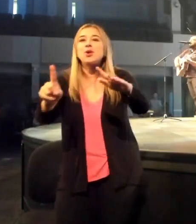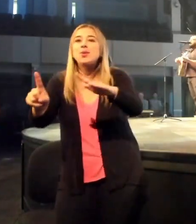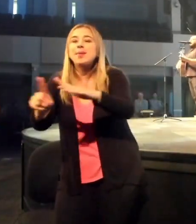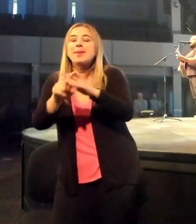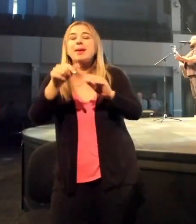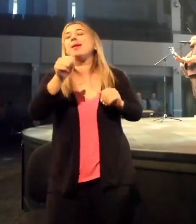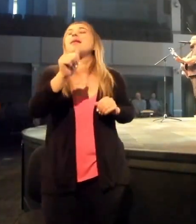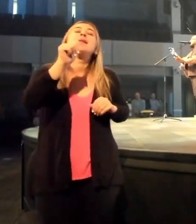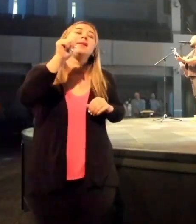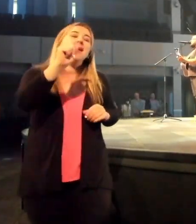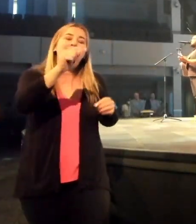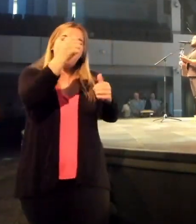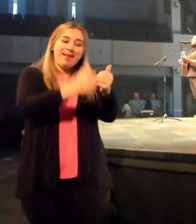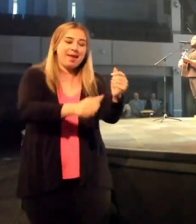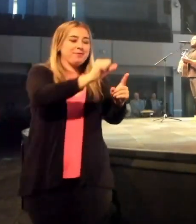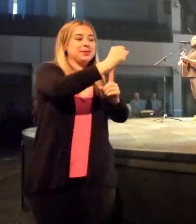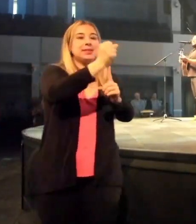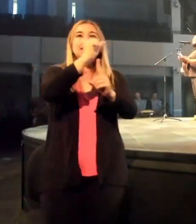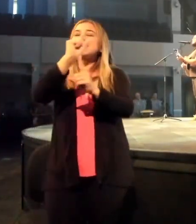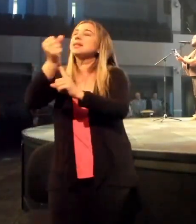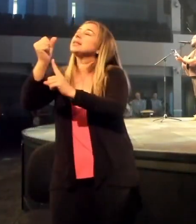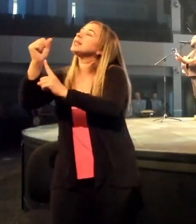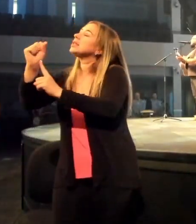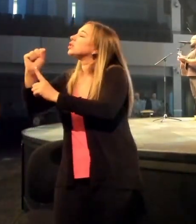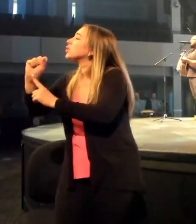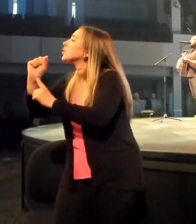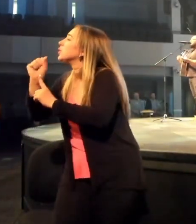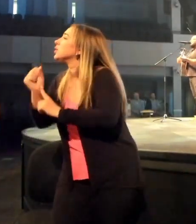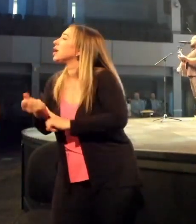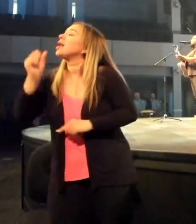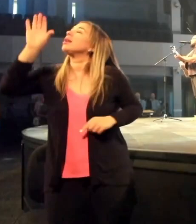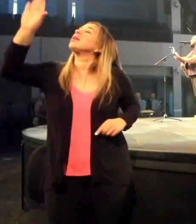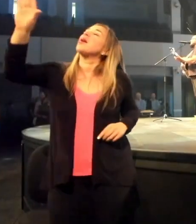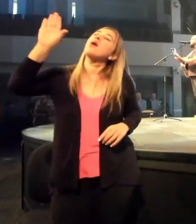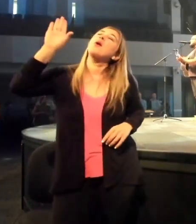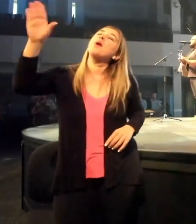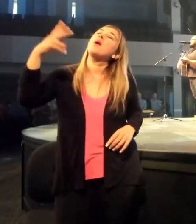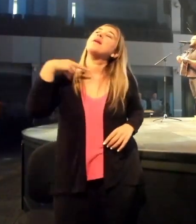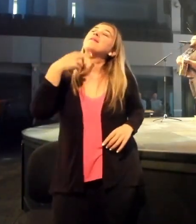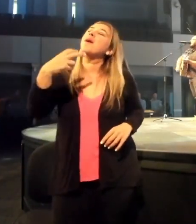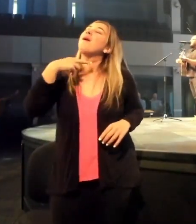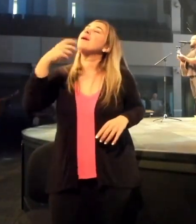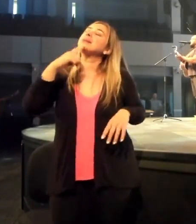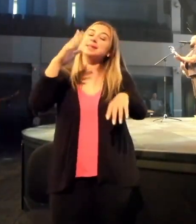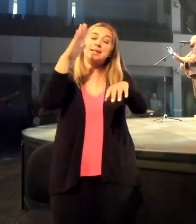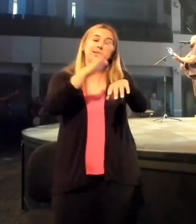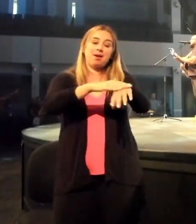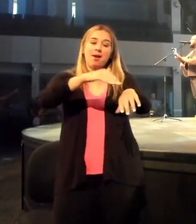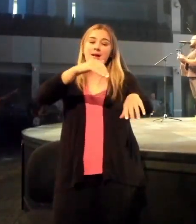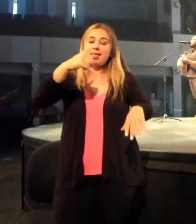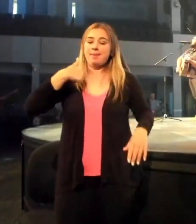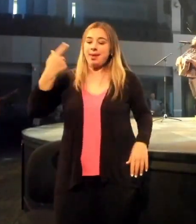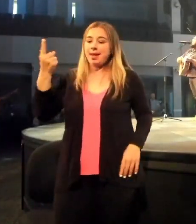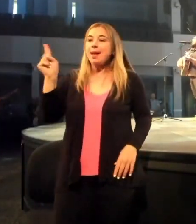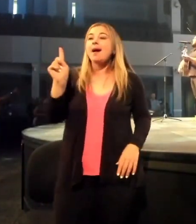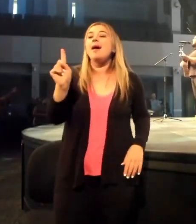the tomb of every Lazarus. And your voice is calling